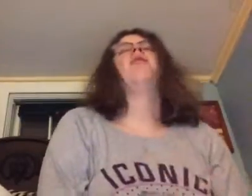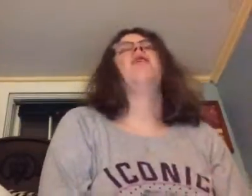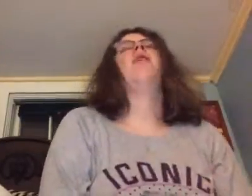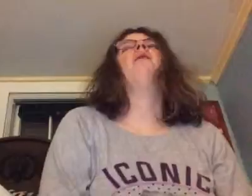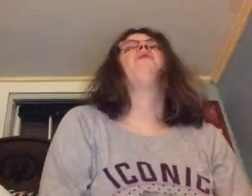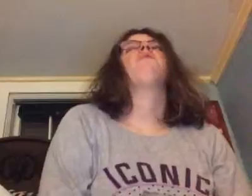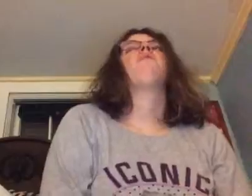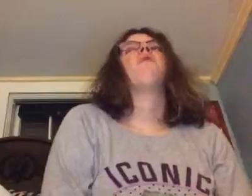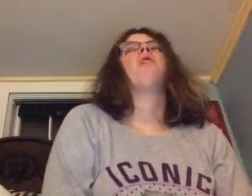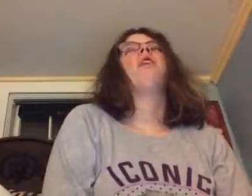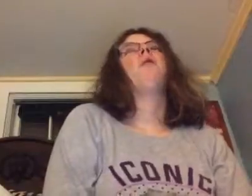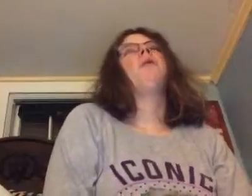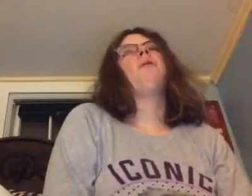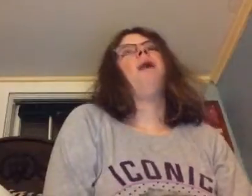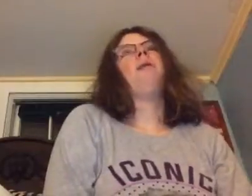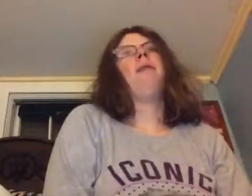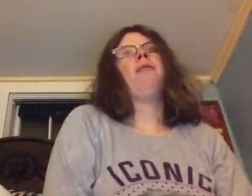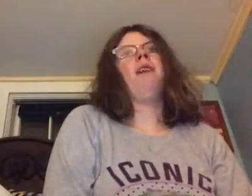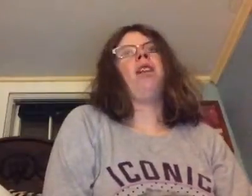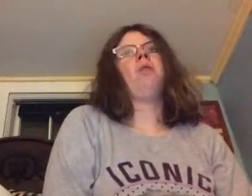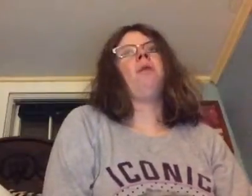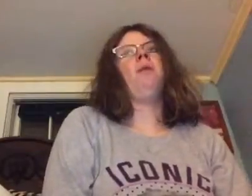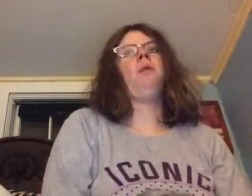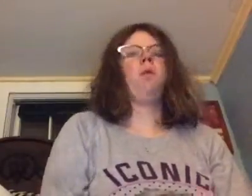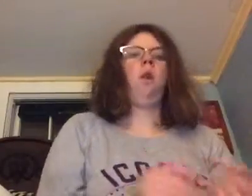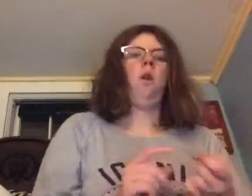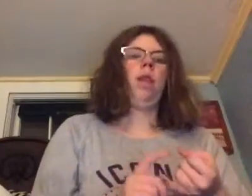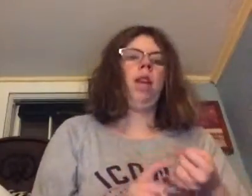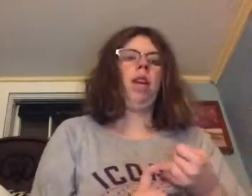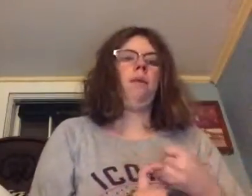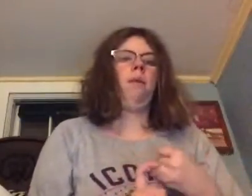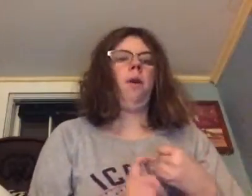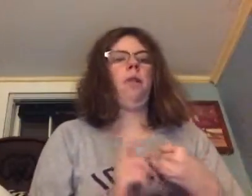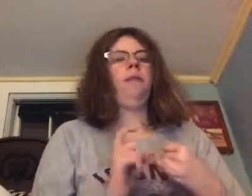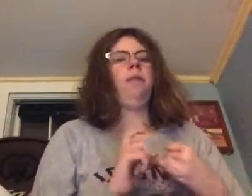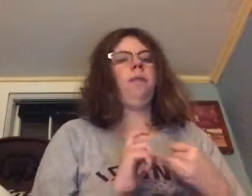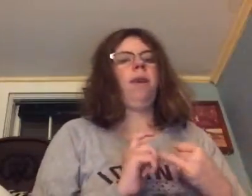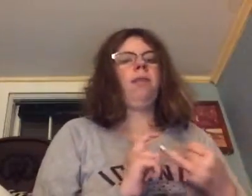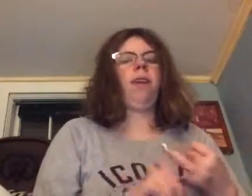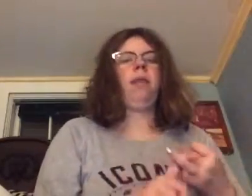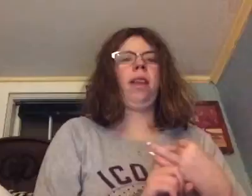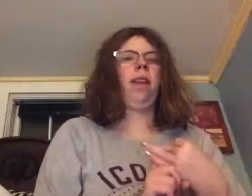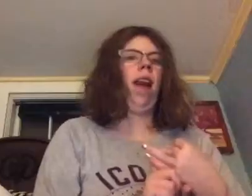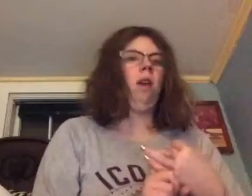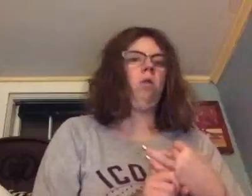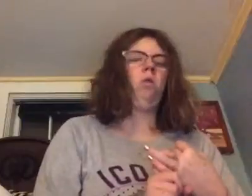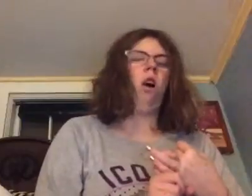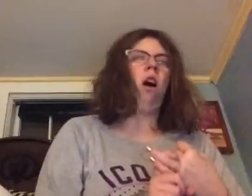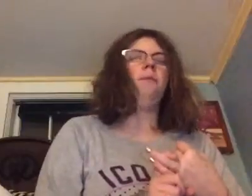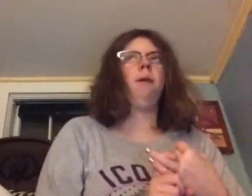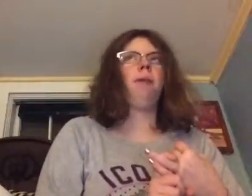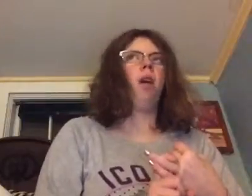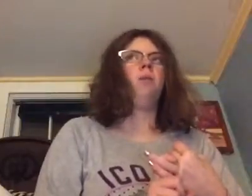So we were probably best friends. We were both girly, we both loved to play the same thing, like house, doll, Barbie dolls,